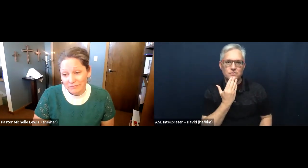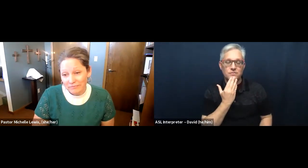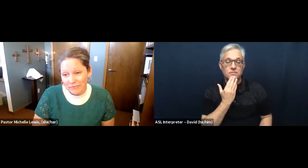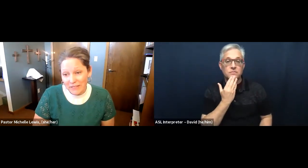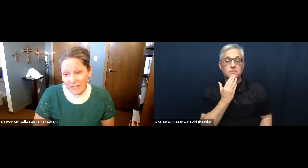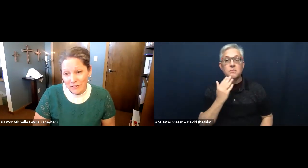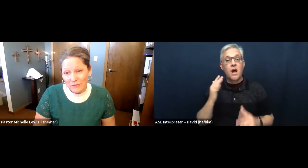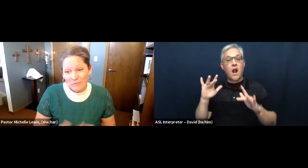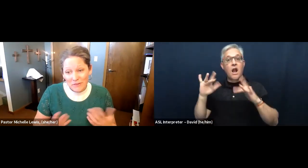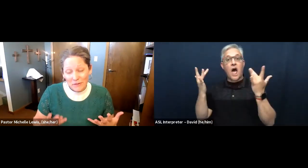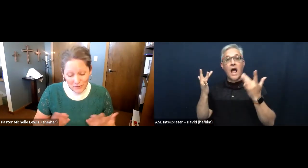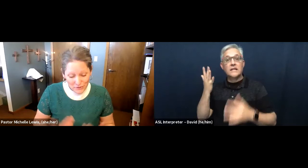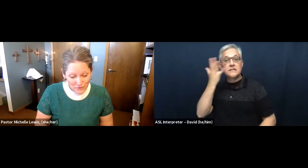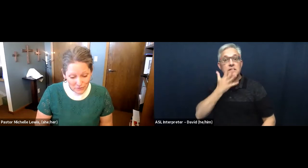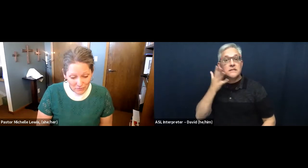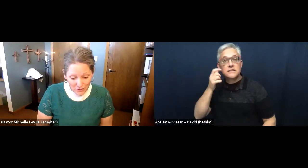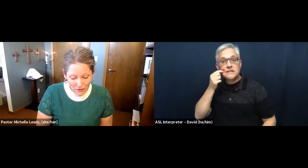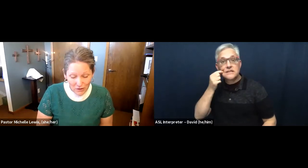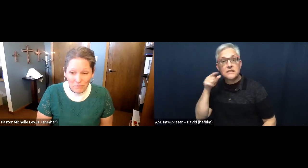skin, then you're